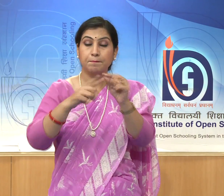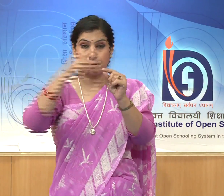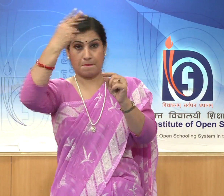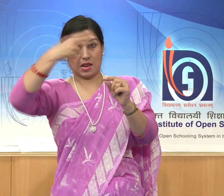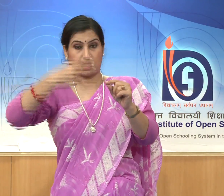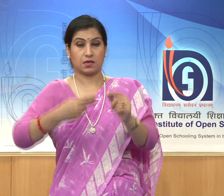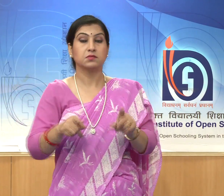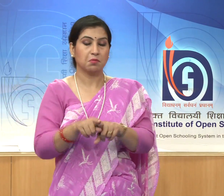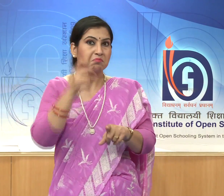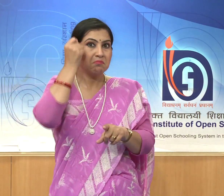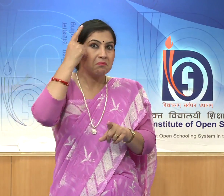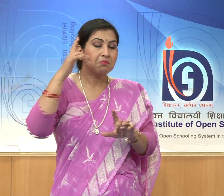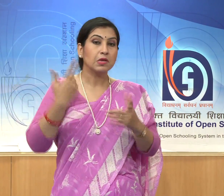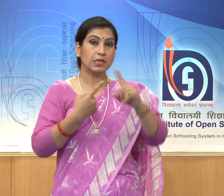understand terracotta